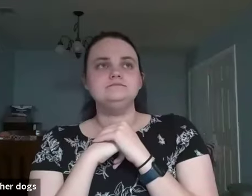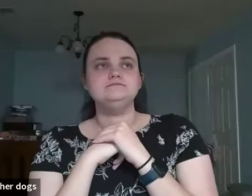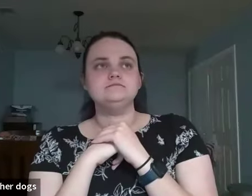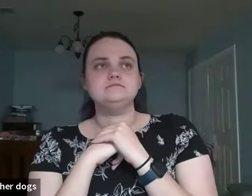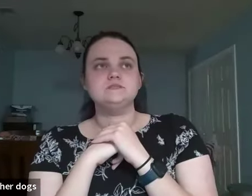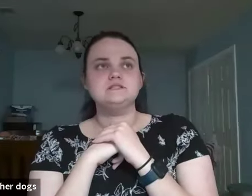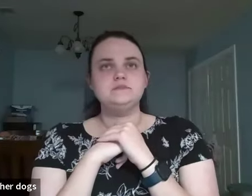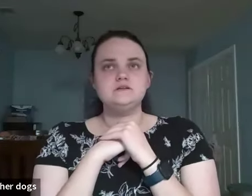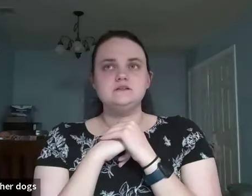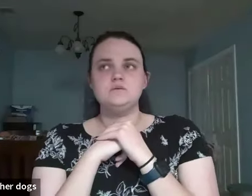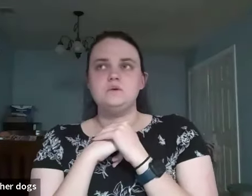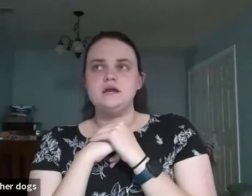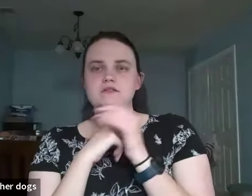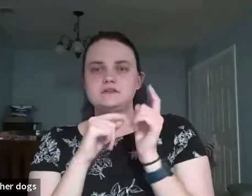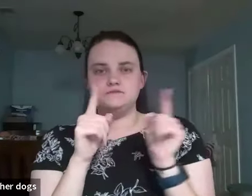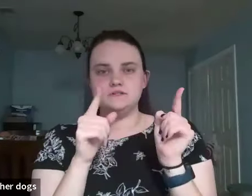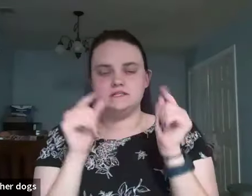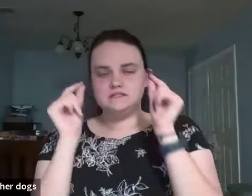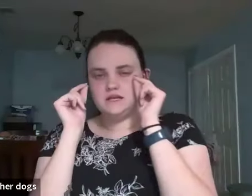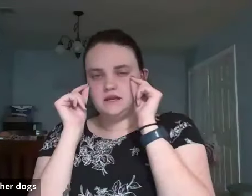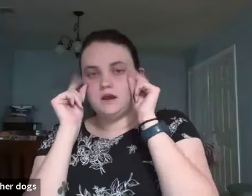Um, Typically the way the difference is like